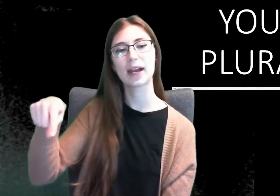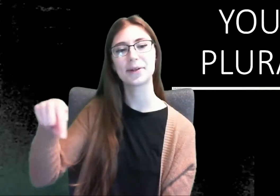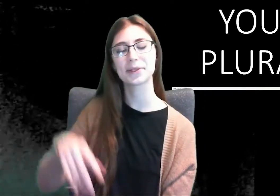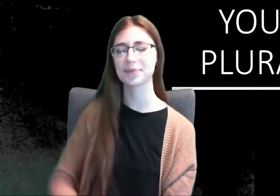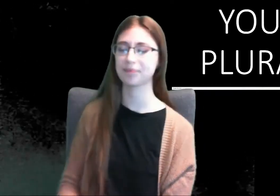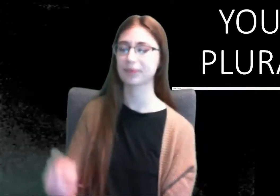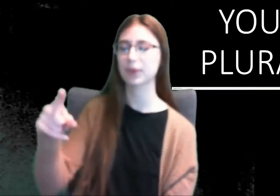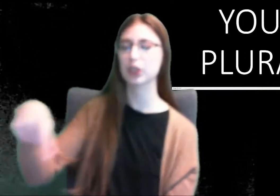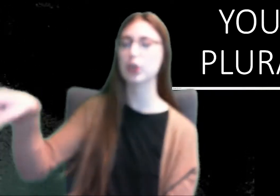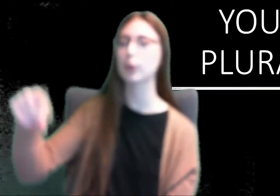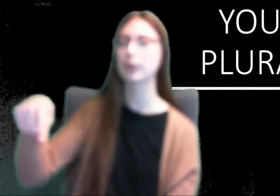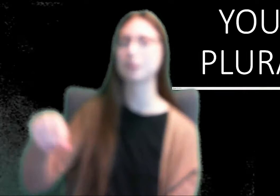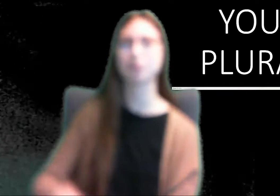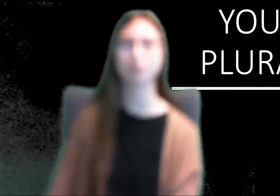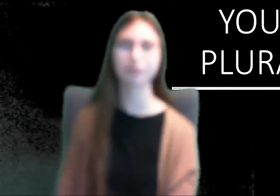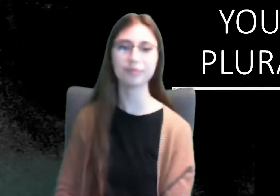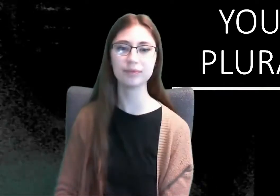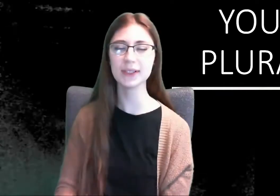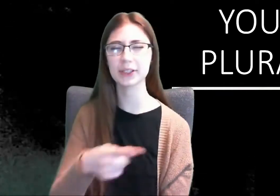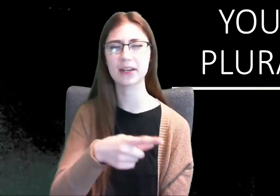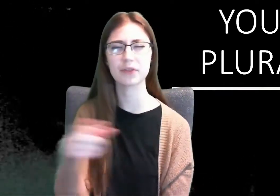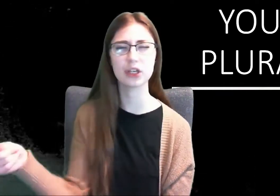around you. Instead of you.